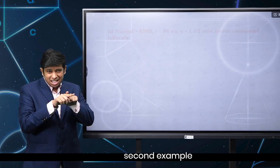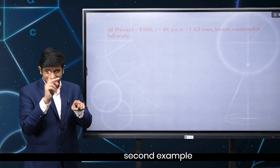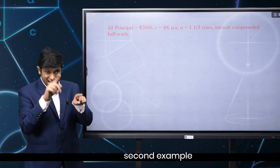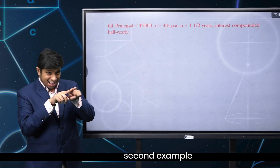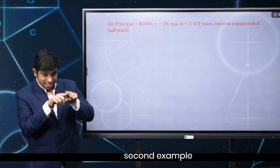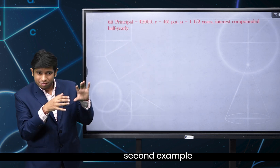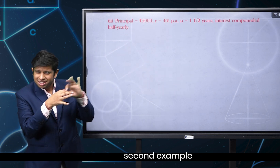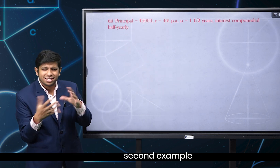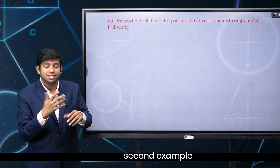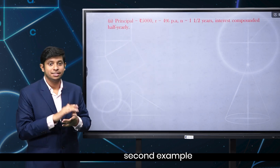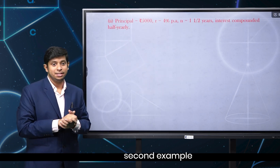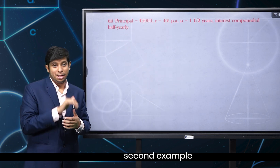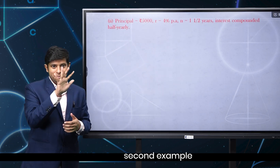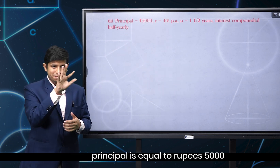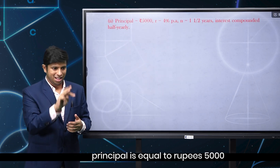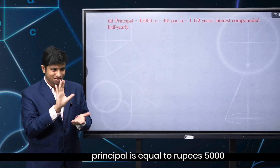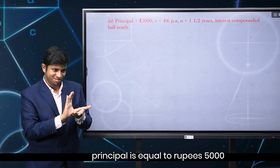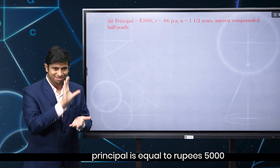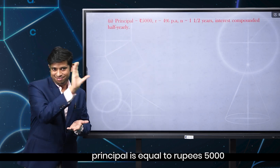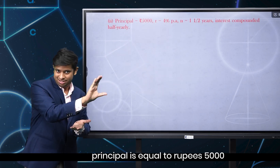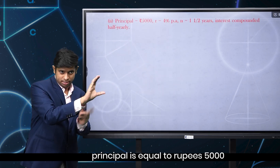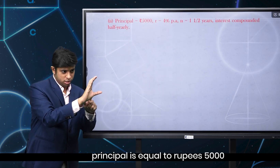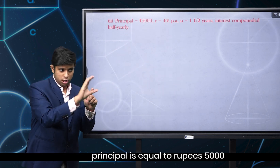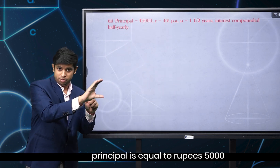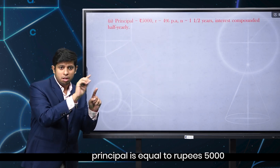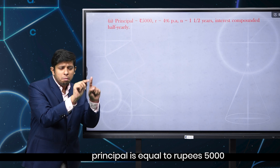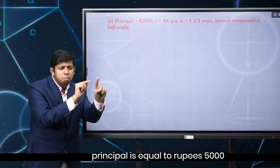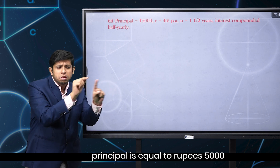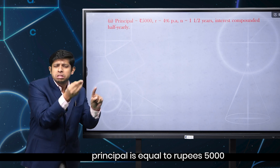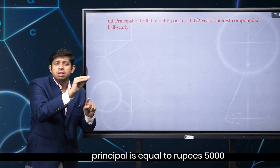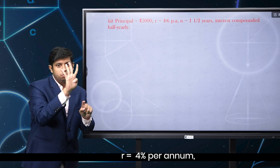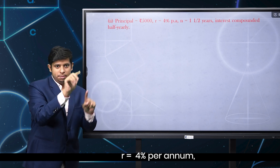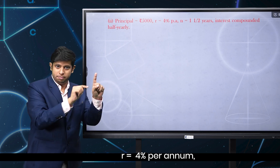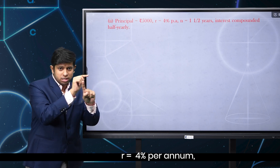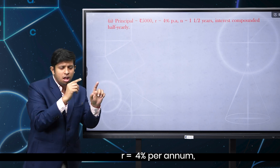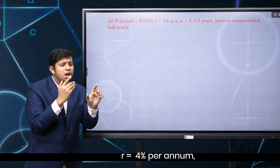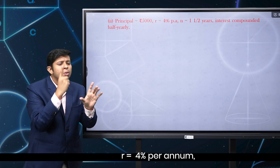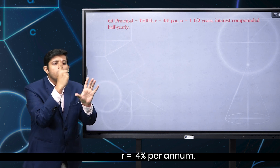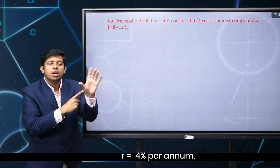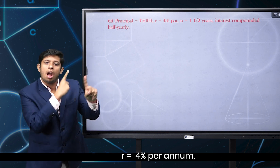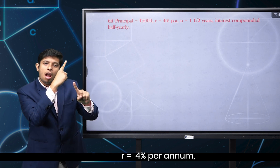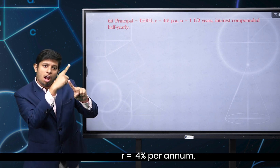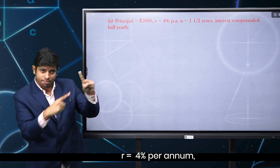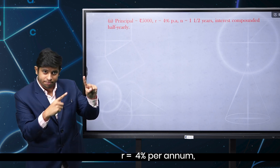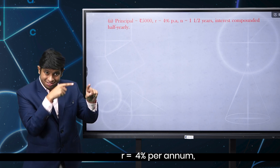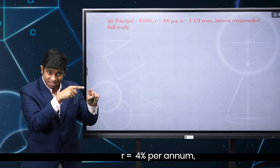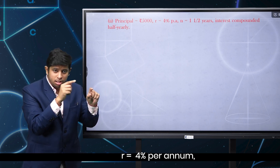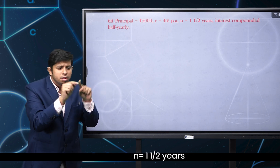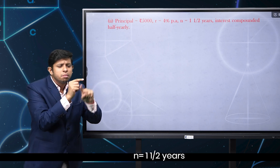Second example. Principal is equals to rupees 5,000, R is equals to 4% per annum, N is